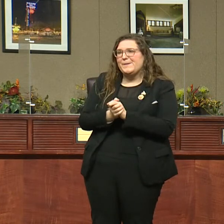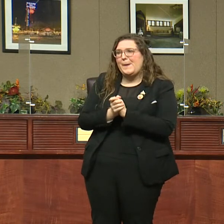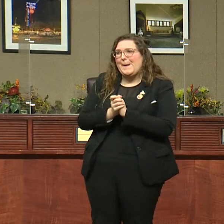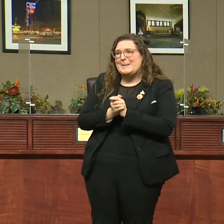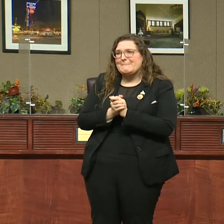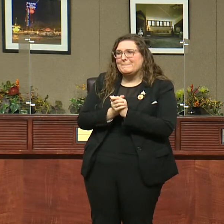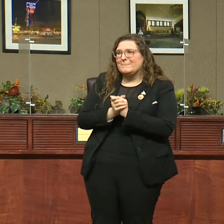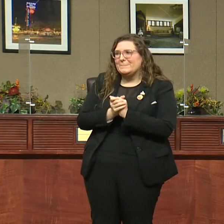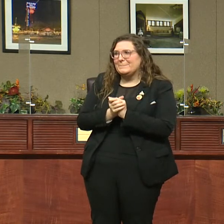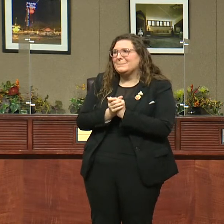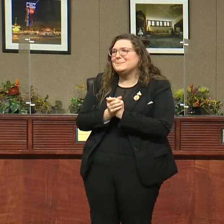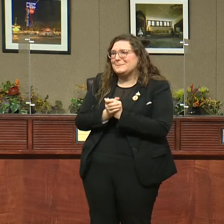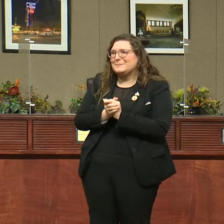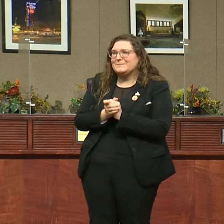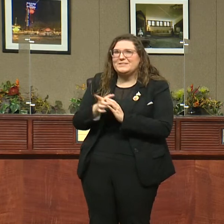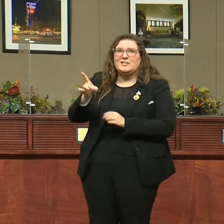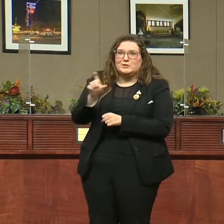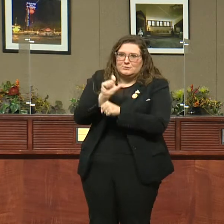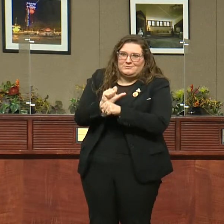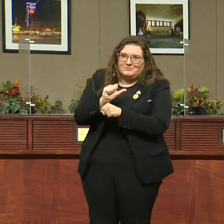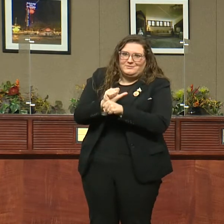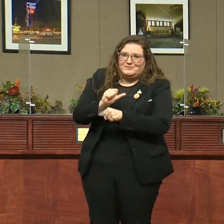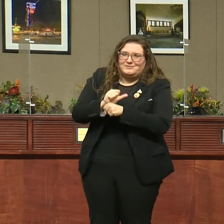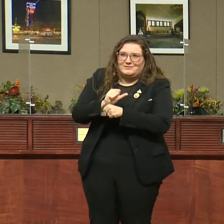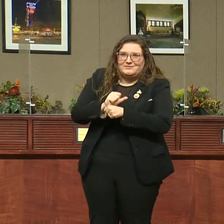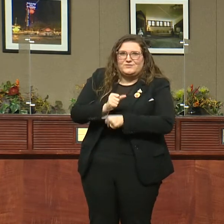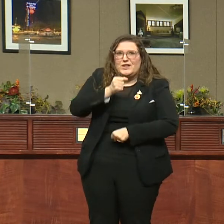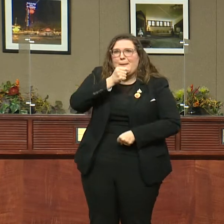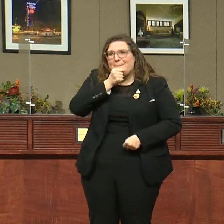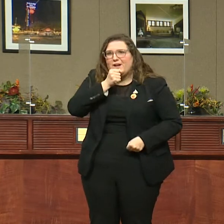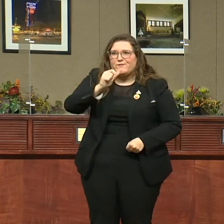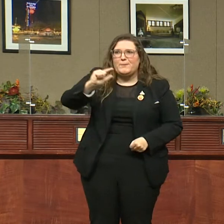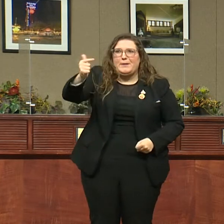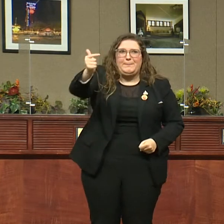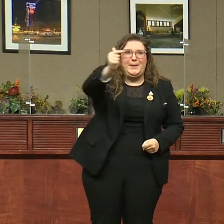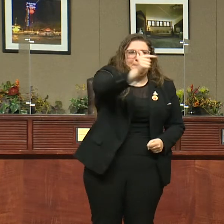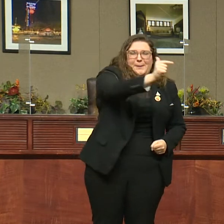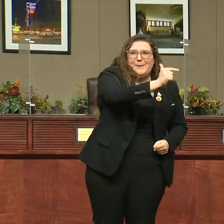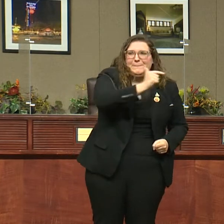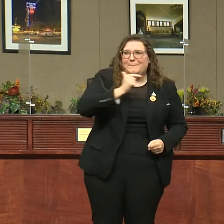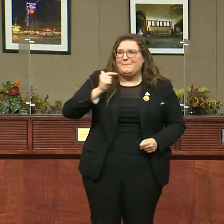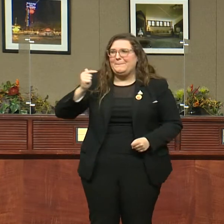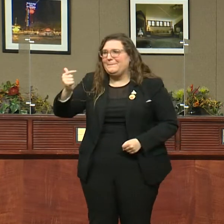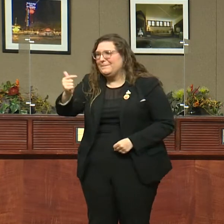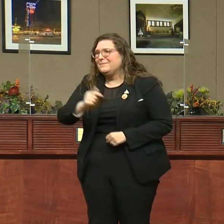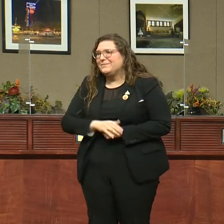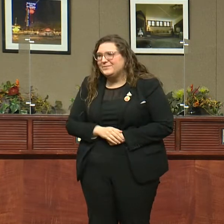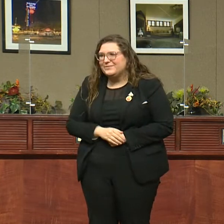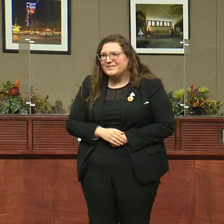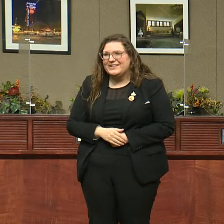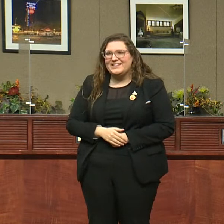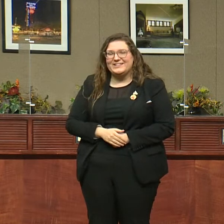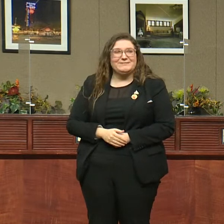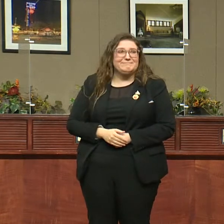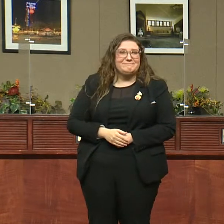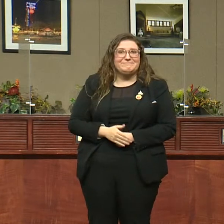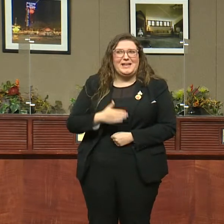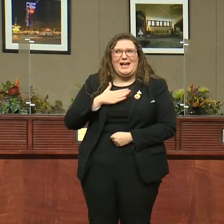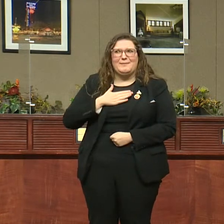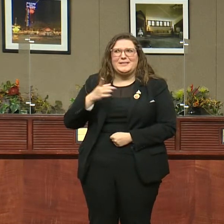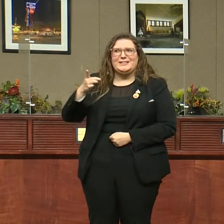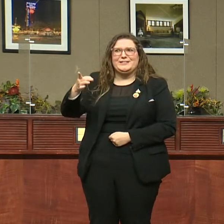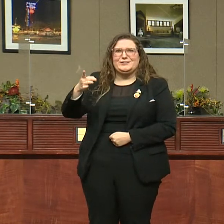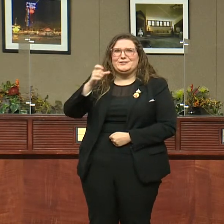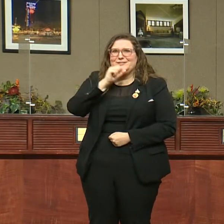Hannah's working hard today, moving the mic around and doing other things. So I'm glad she's the one that gets to kneel down